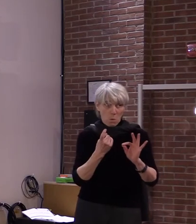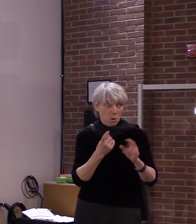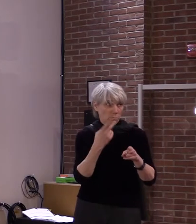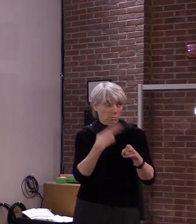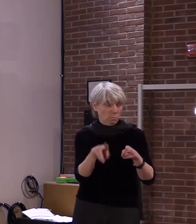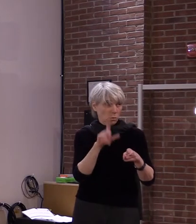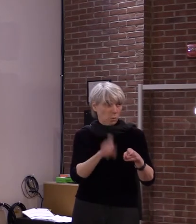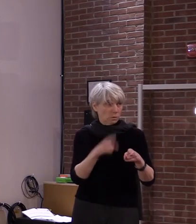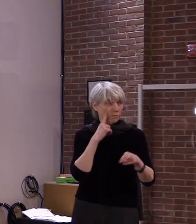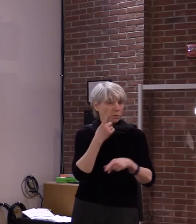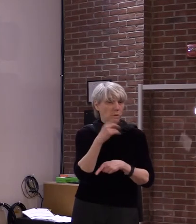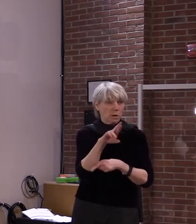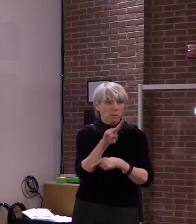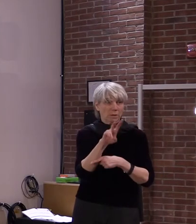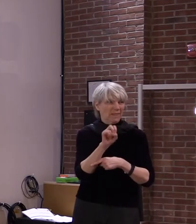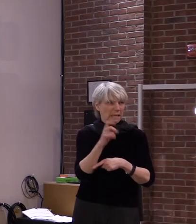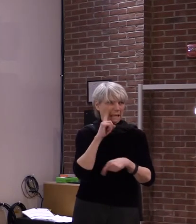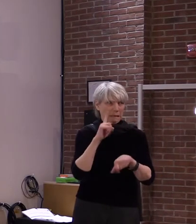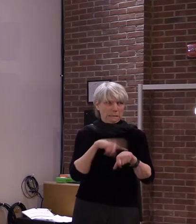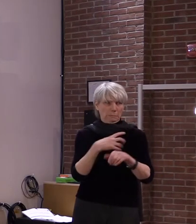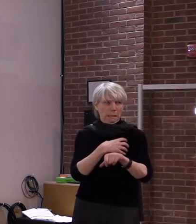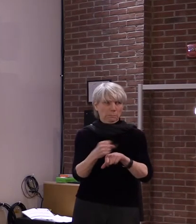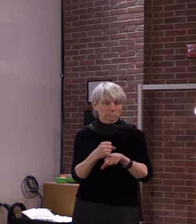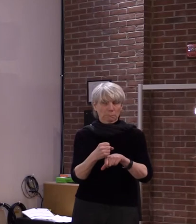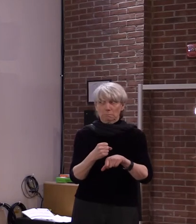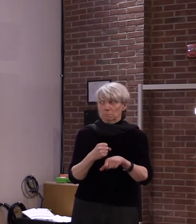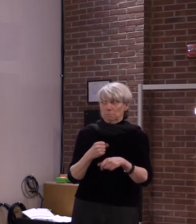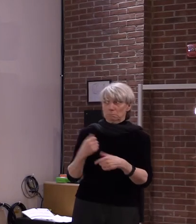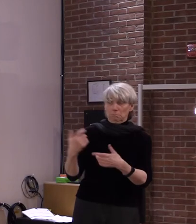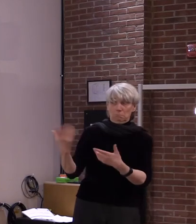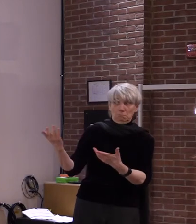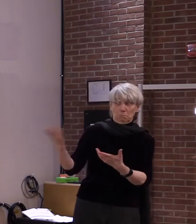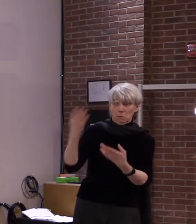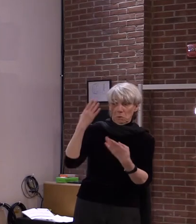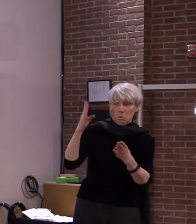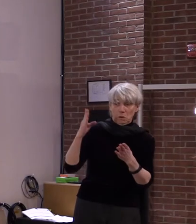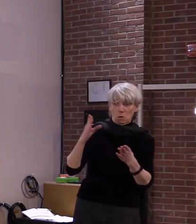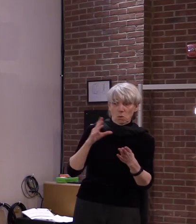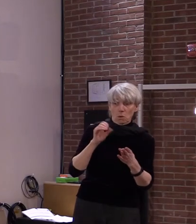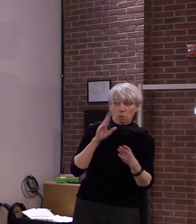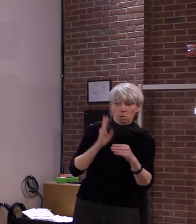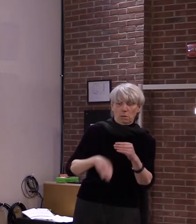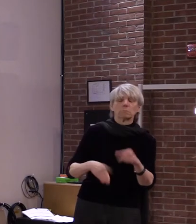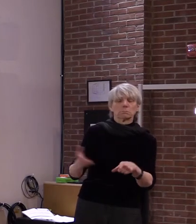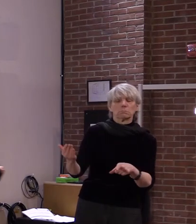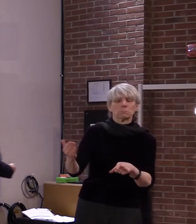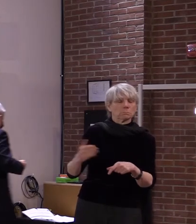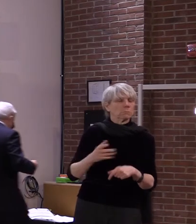question for dr levine but i've used up my time so if he wants to take it otherwise i'm i'm done